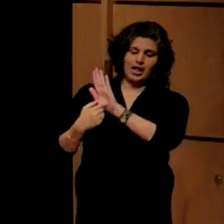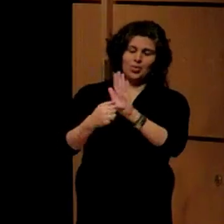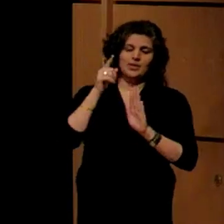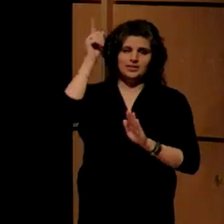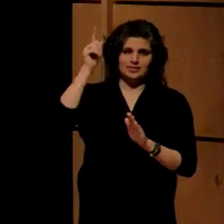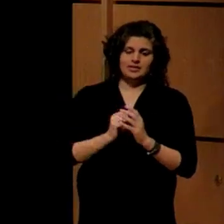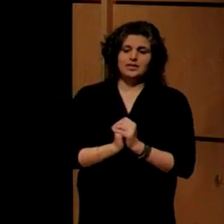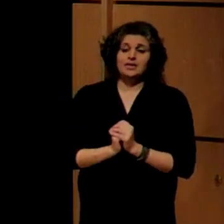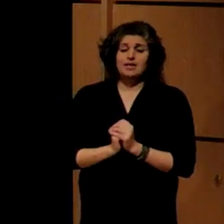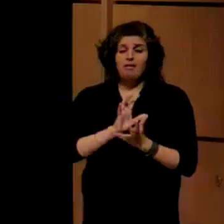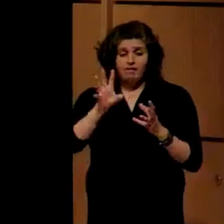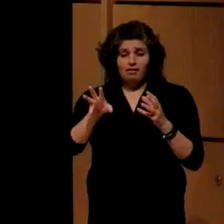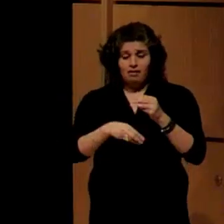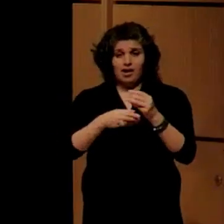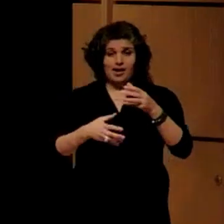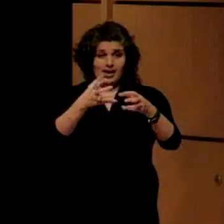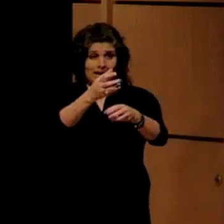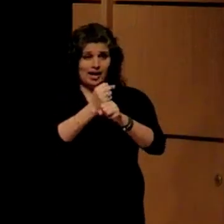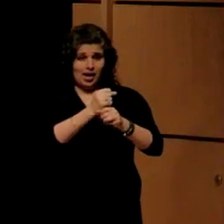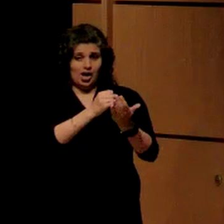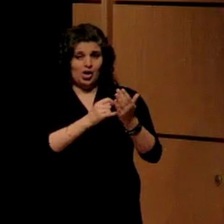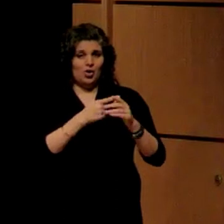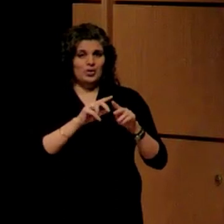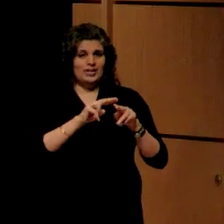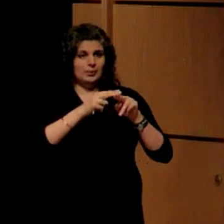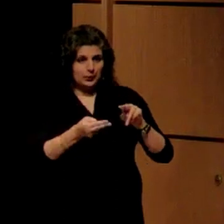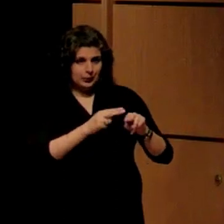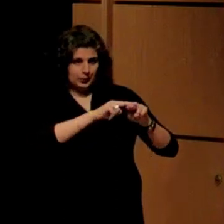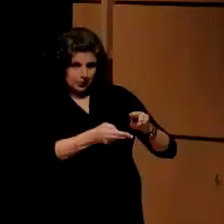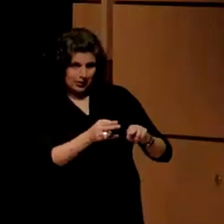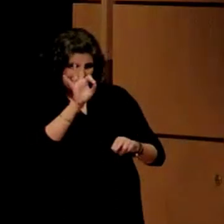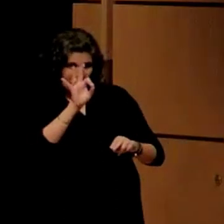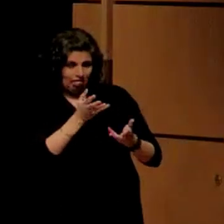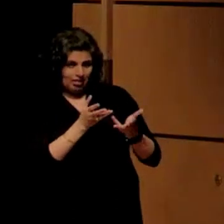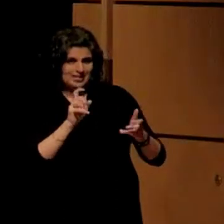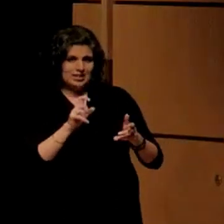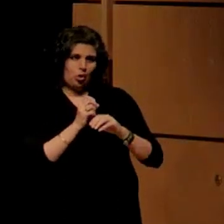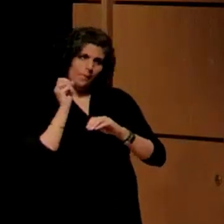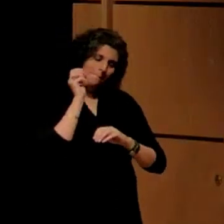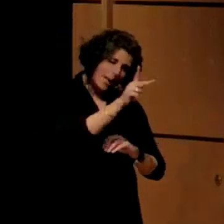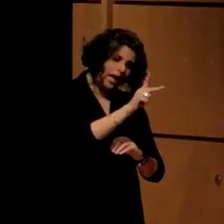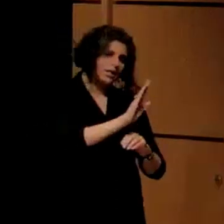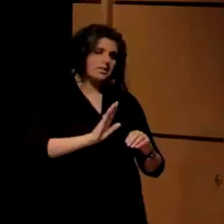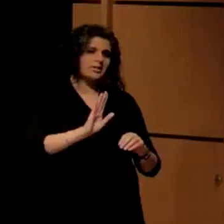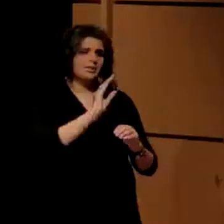In addition to acquiring art, we also deaccessioned 9 objects that needed to return